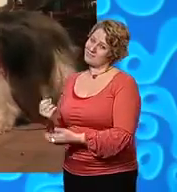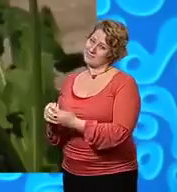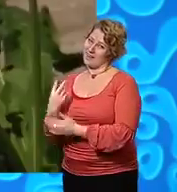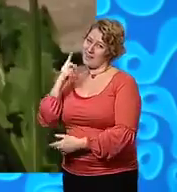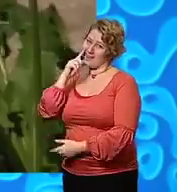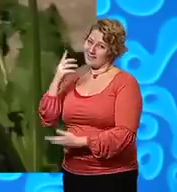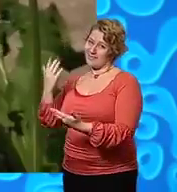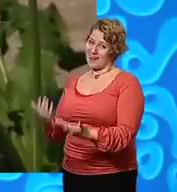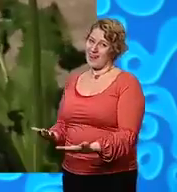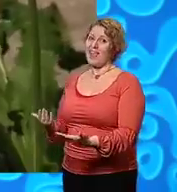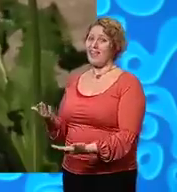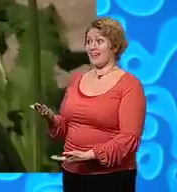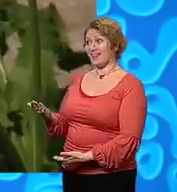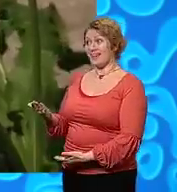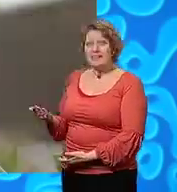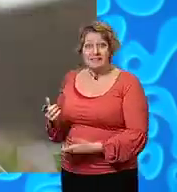found today.